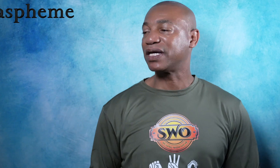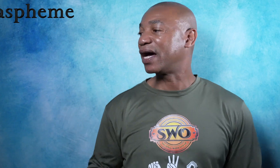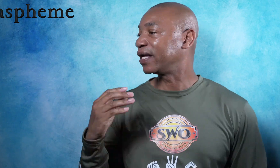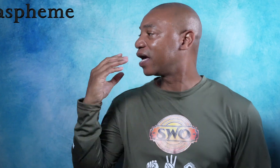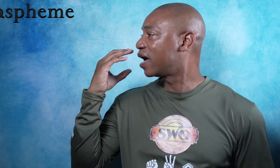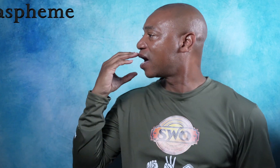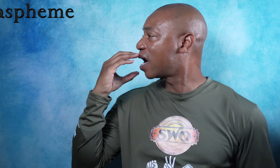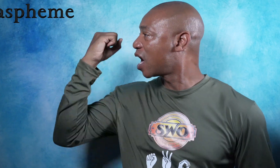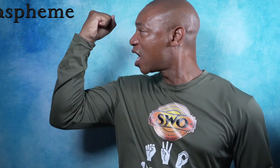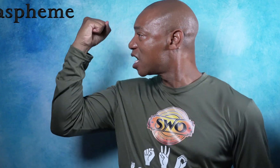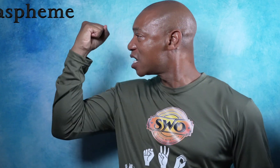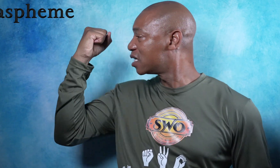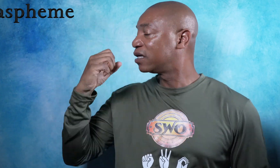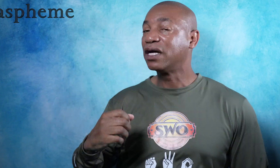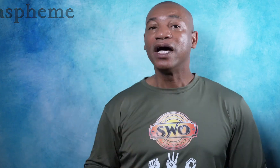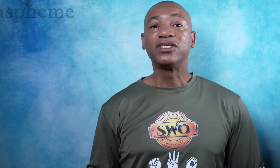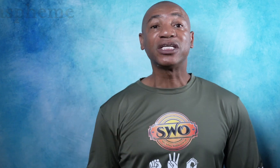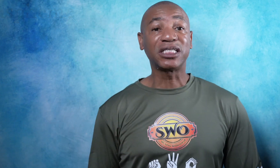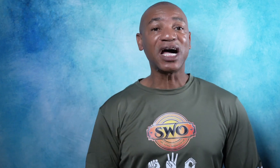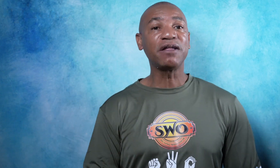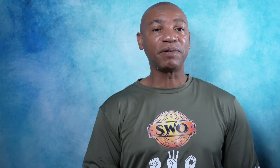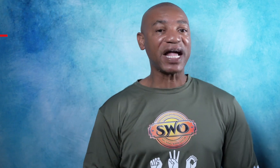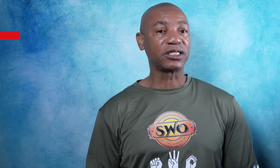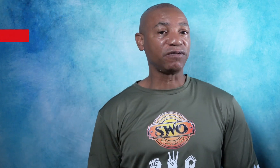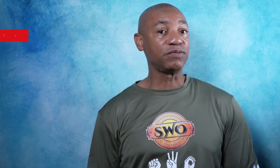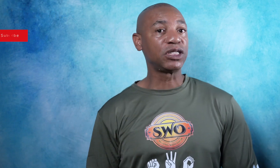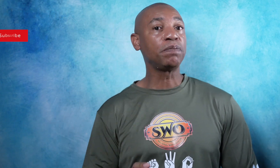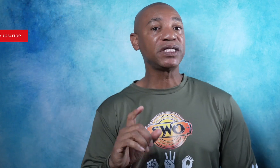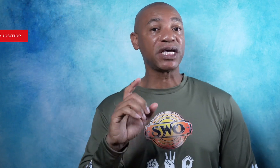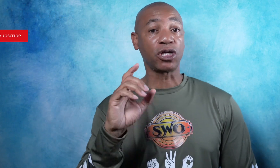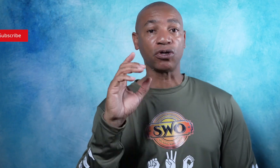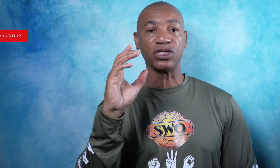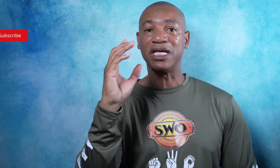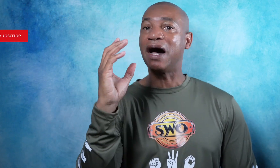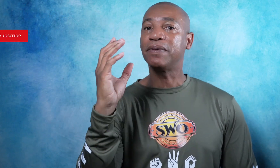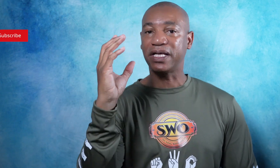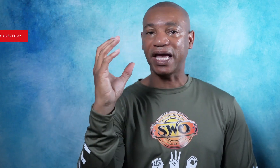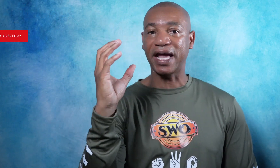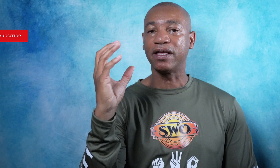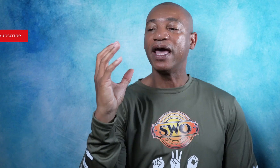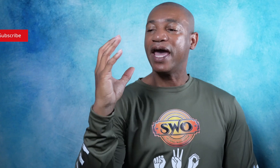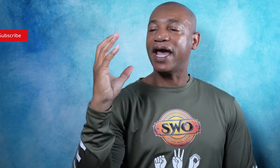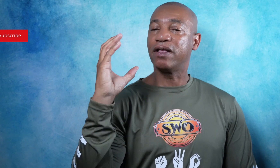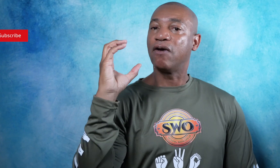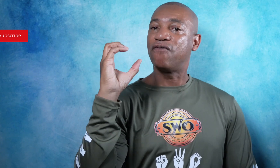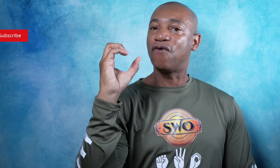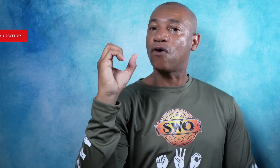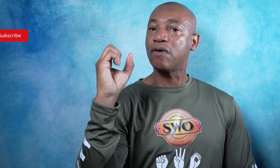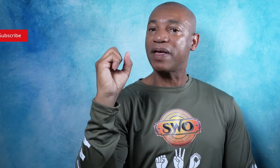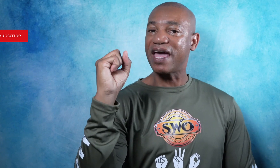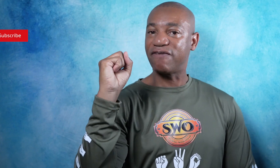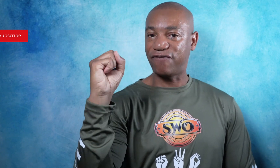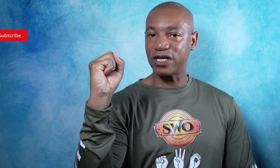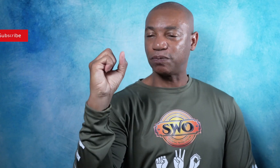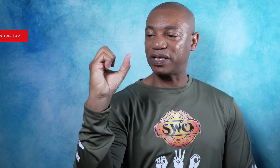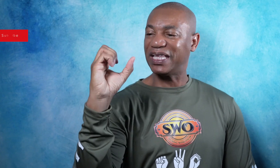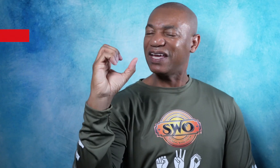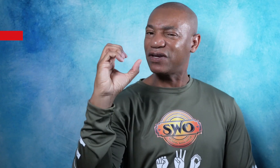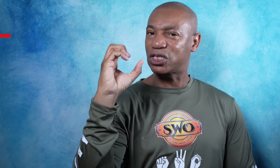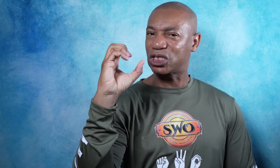side. To sign Blaspheme, simply take your dominant hand and form a fist, but leave it